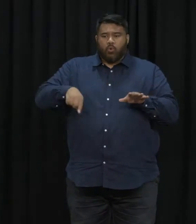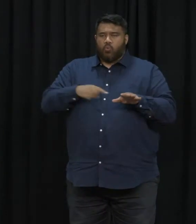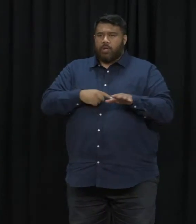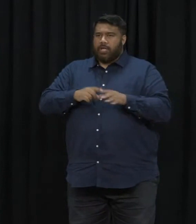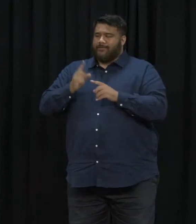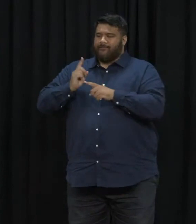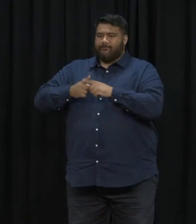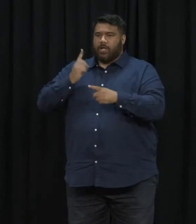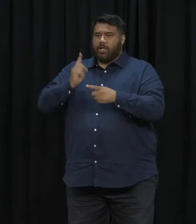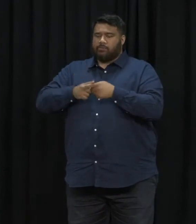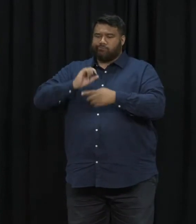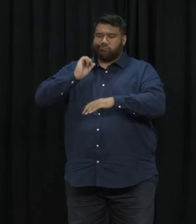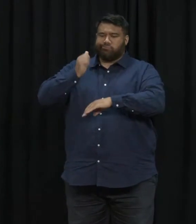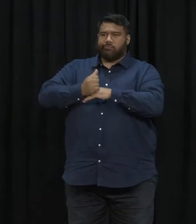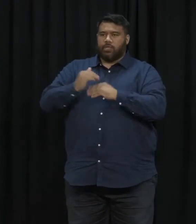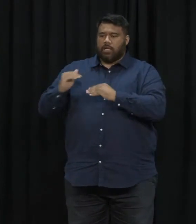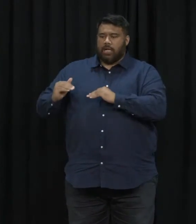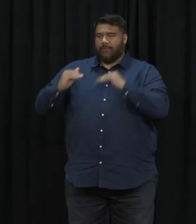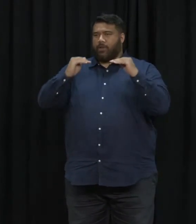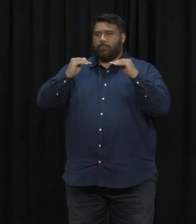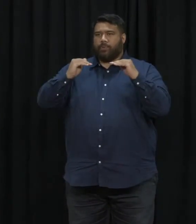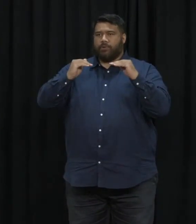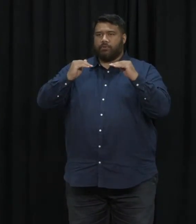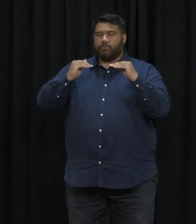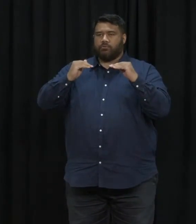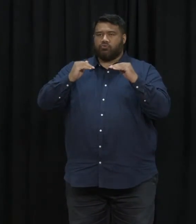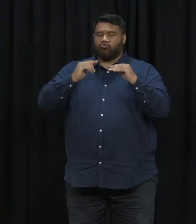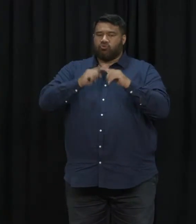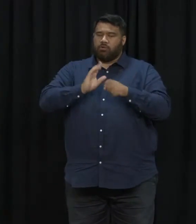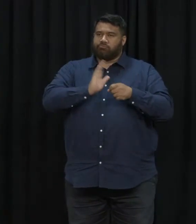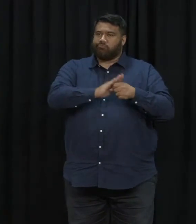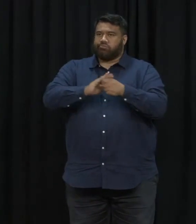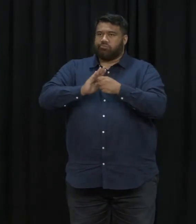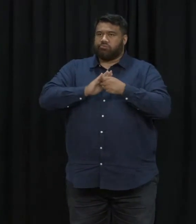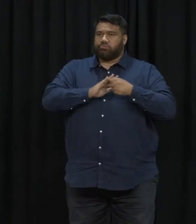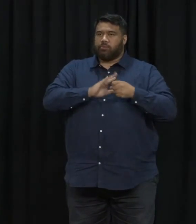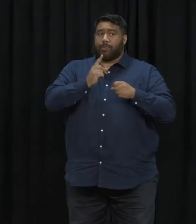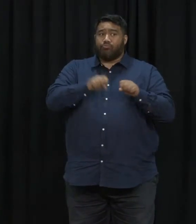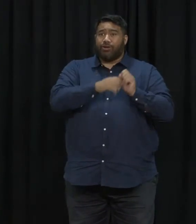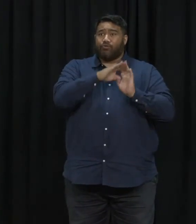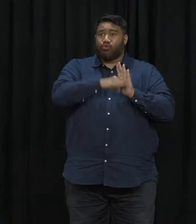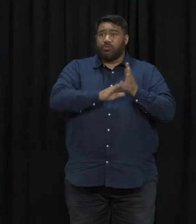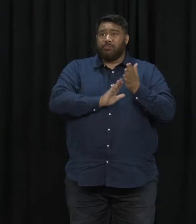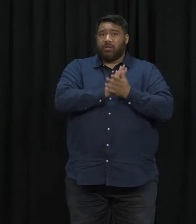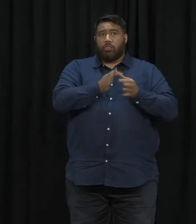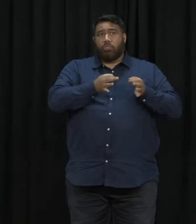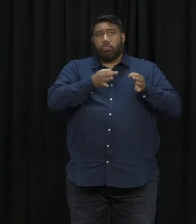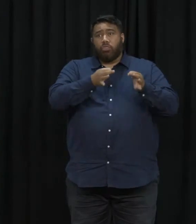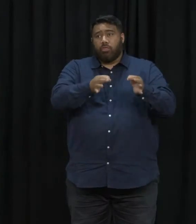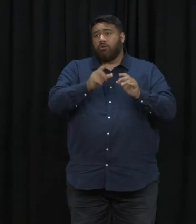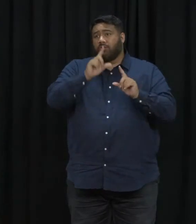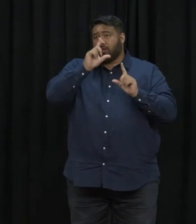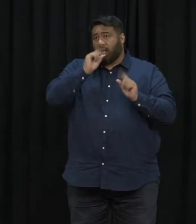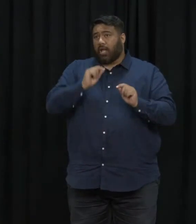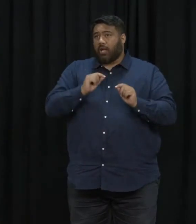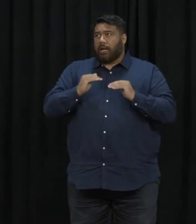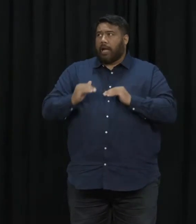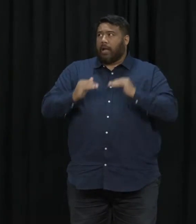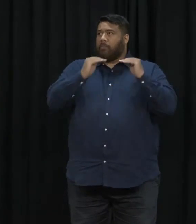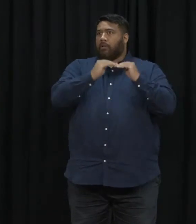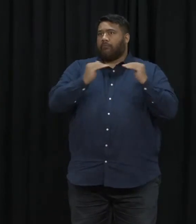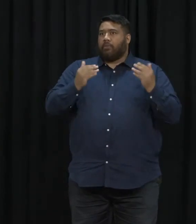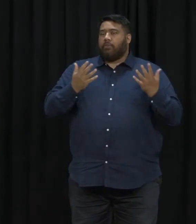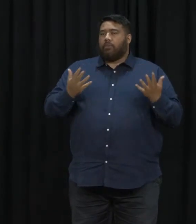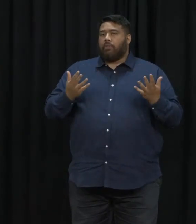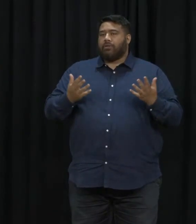can prolong that plan. So that is why I'm asking everyone, now more than ever, to continue to